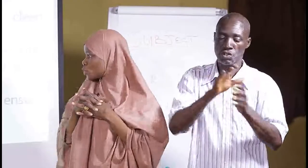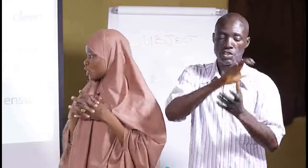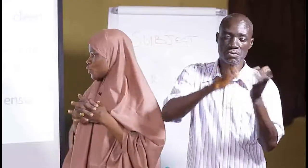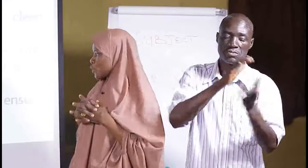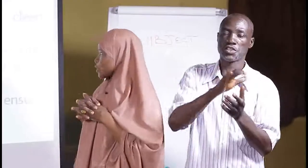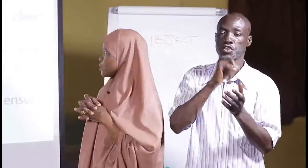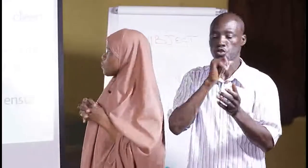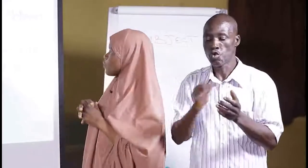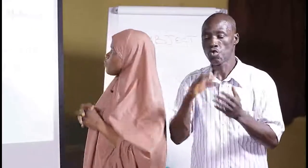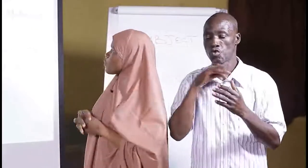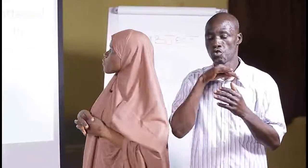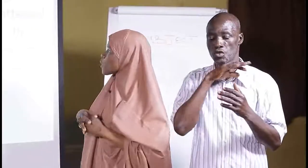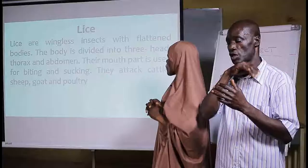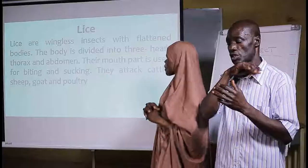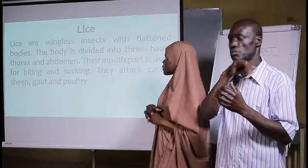previous ones in your head.